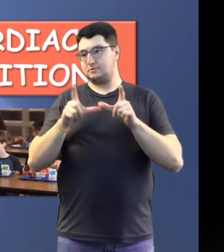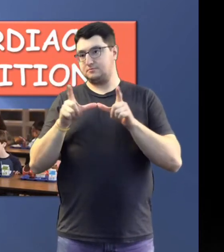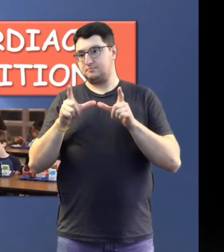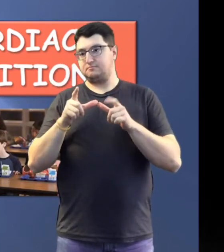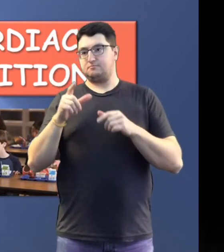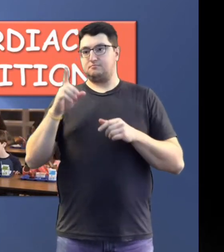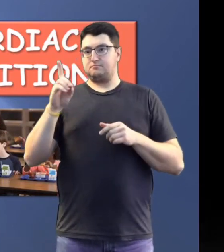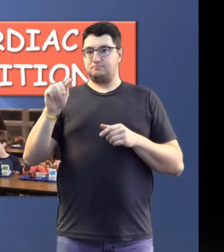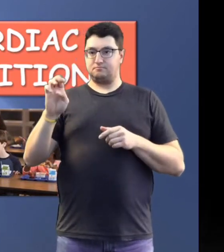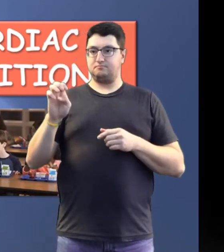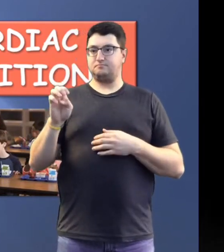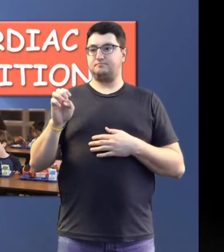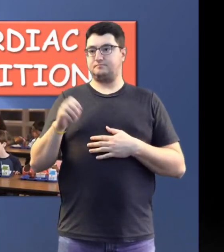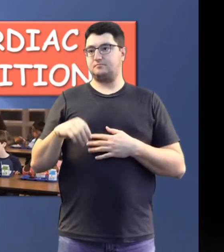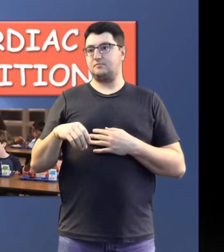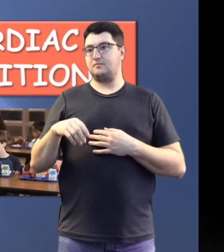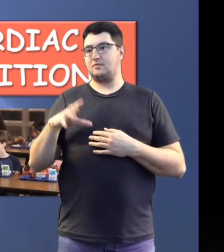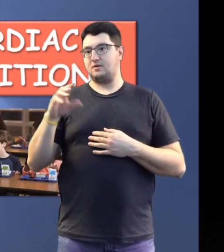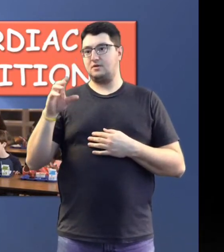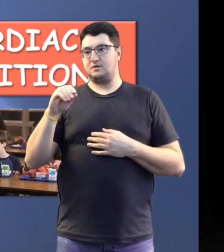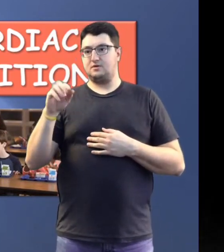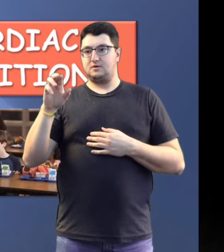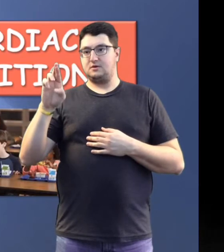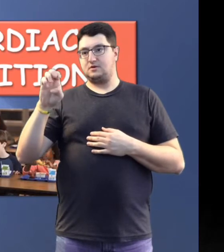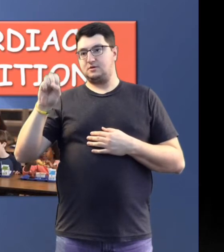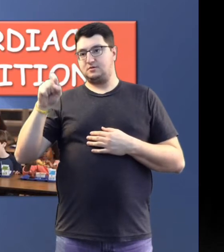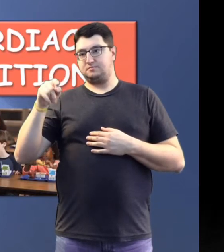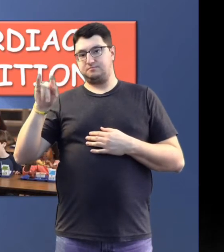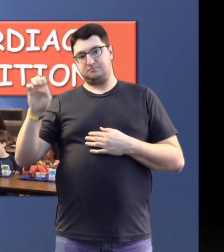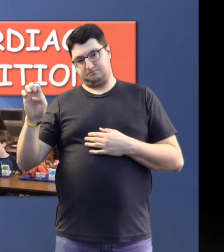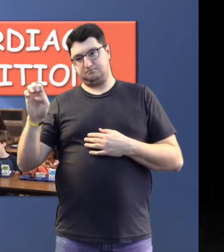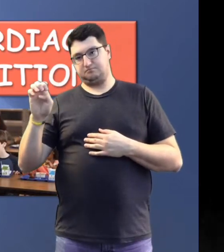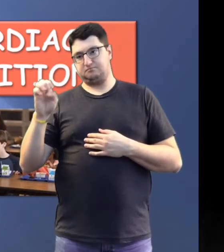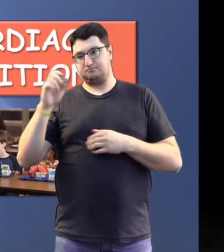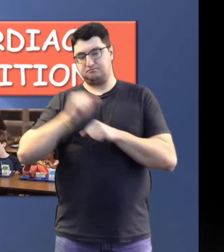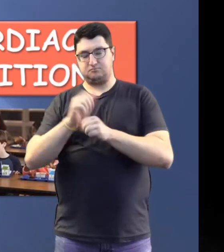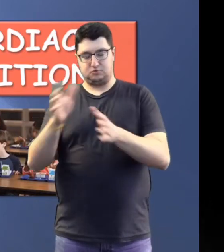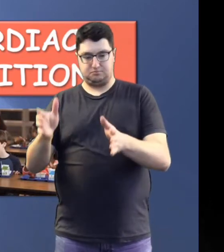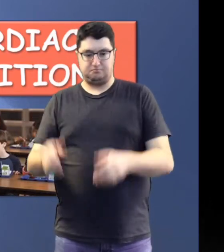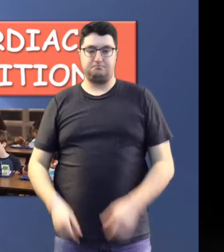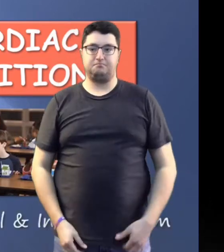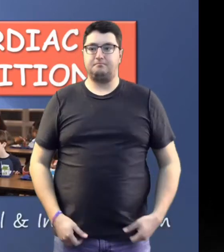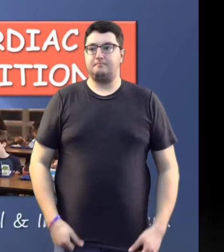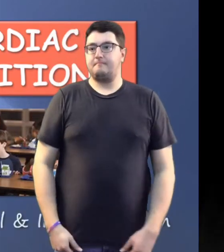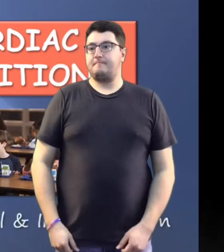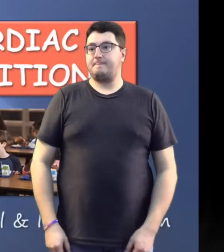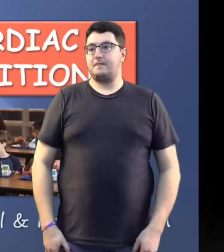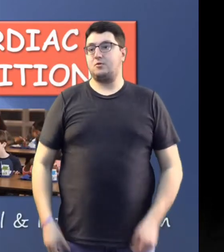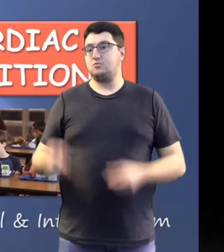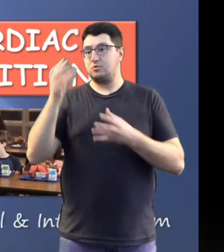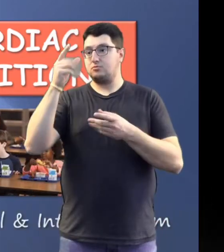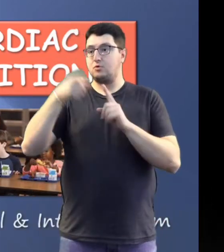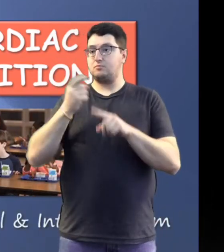respite. It is based on the standard material produced by the Unified Referral and Intake